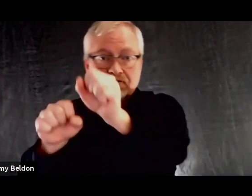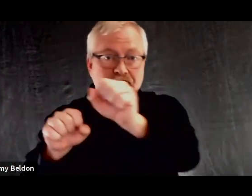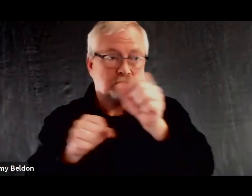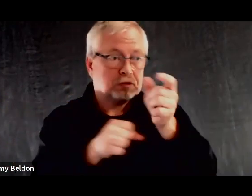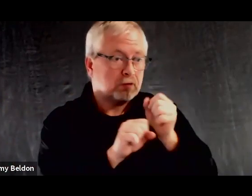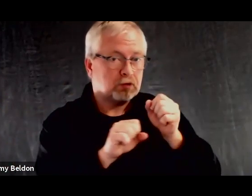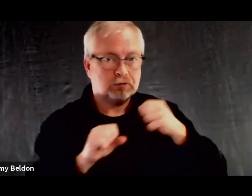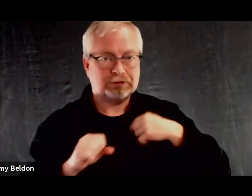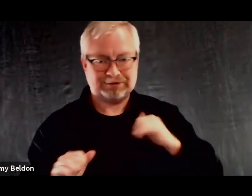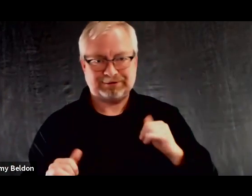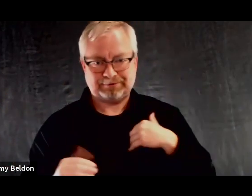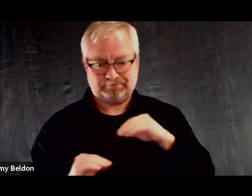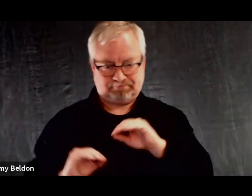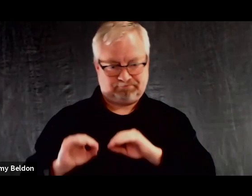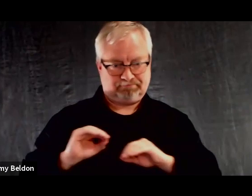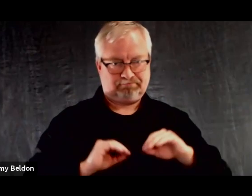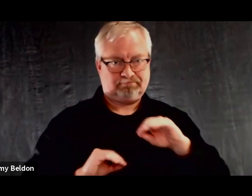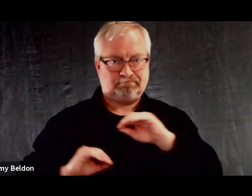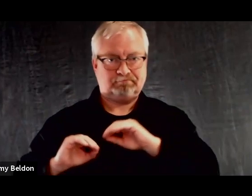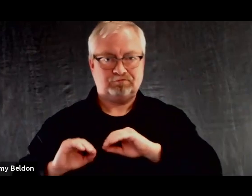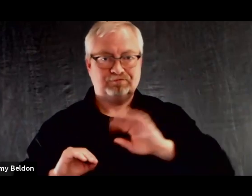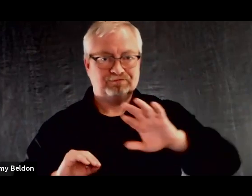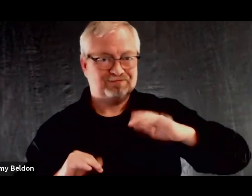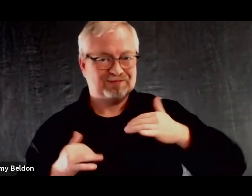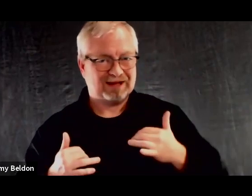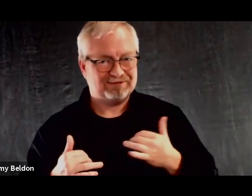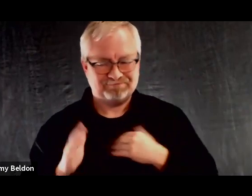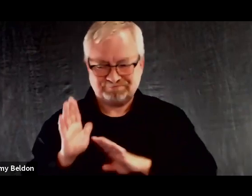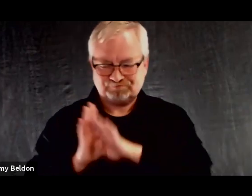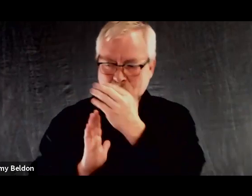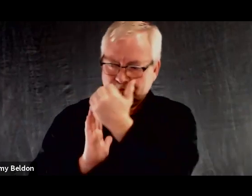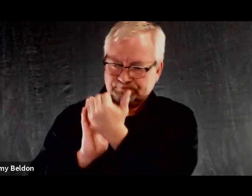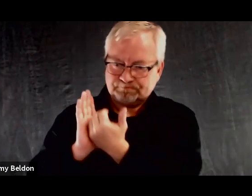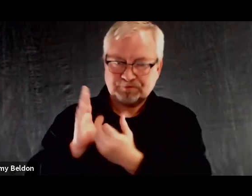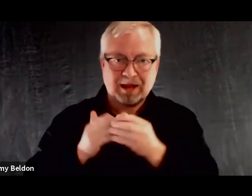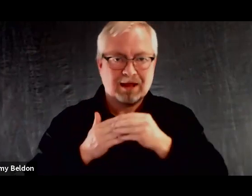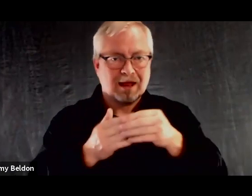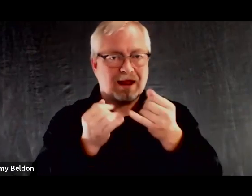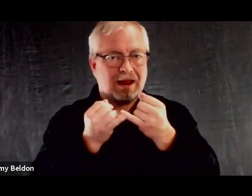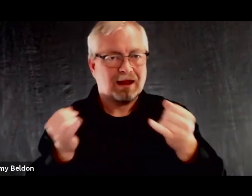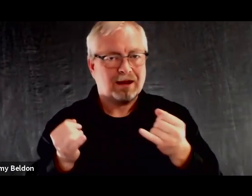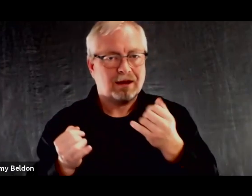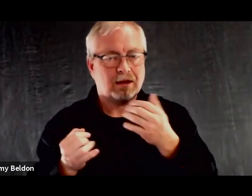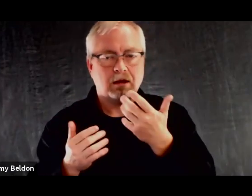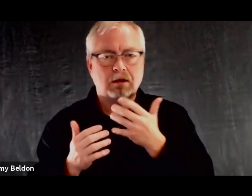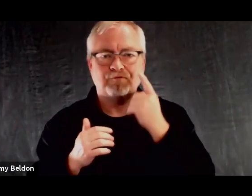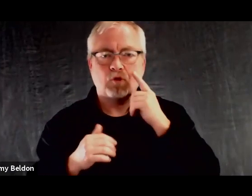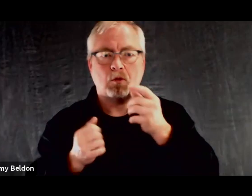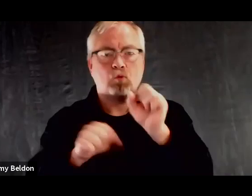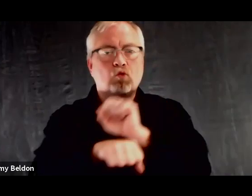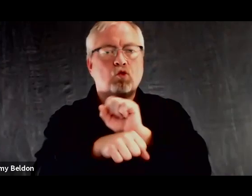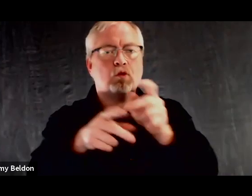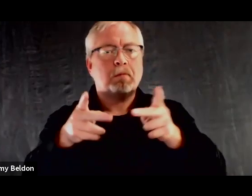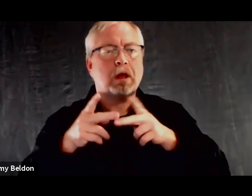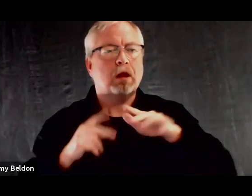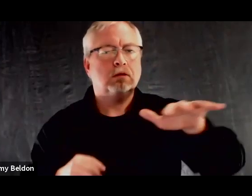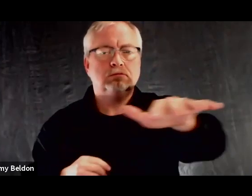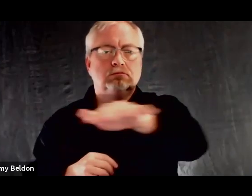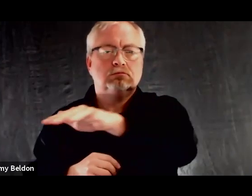to develop guidance and criteria for workplaces that currently are functioning because they